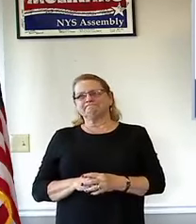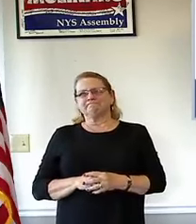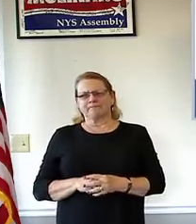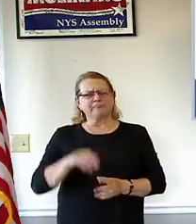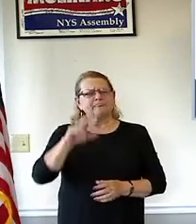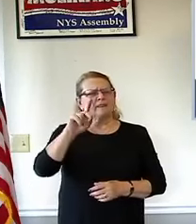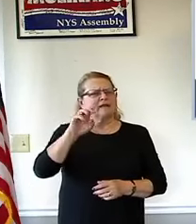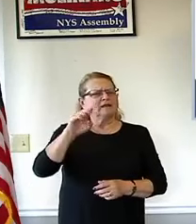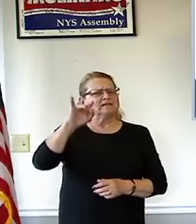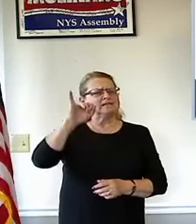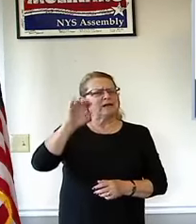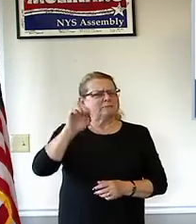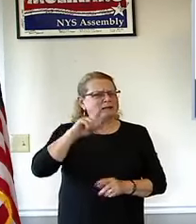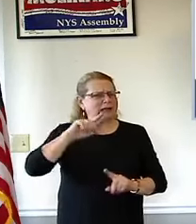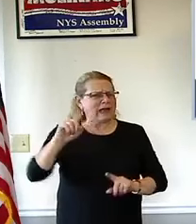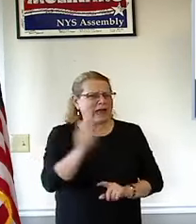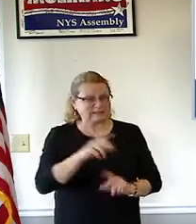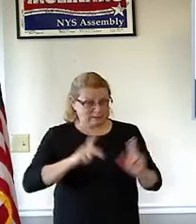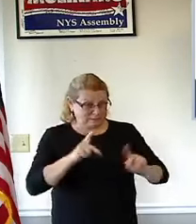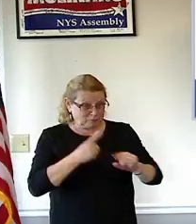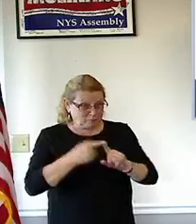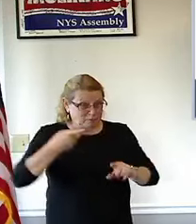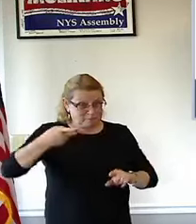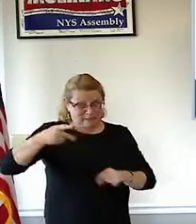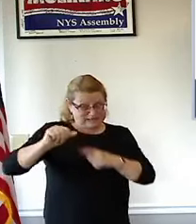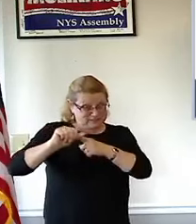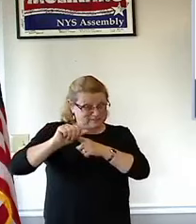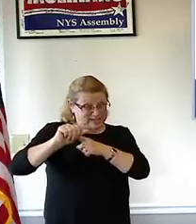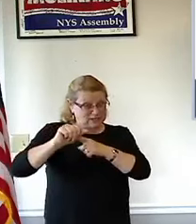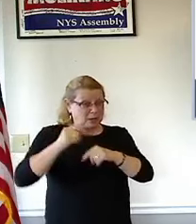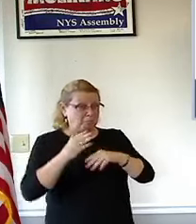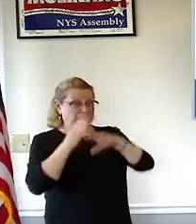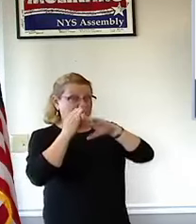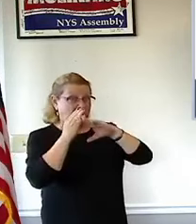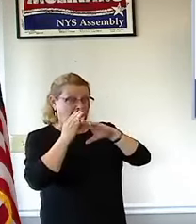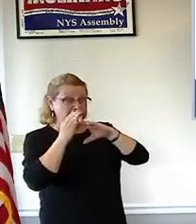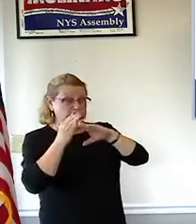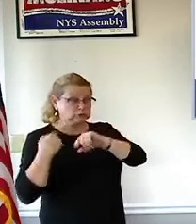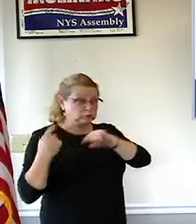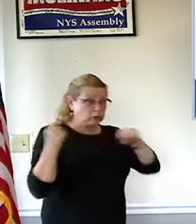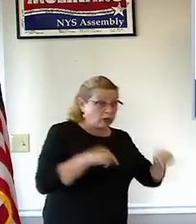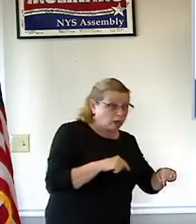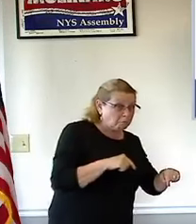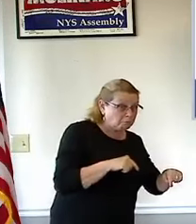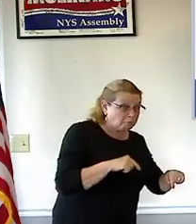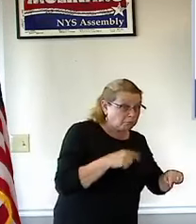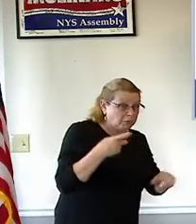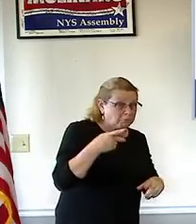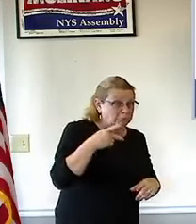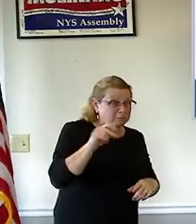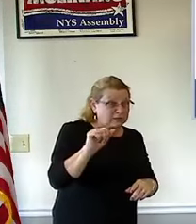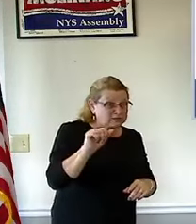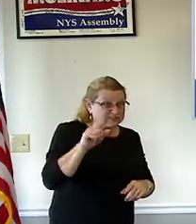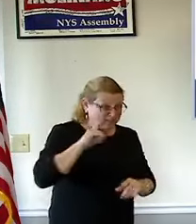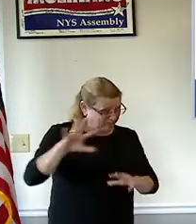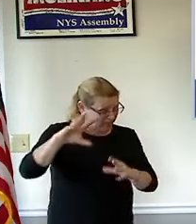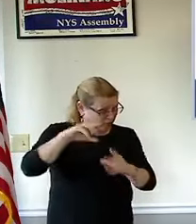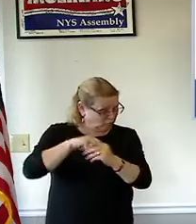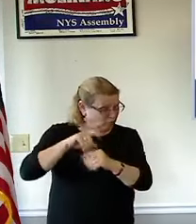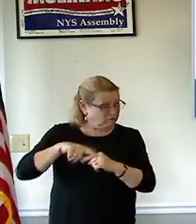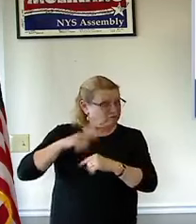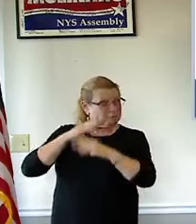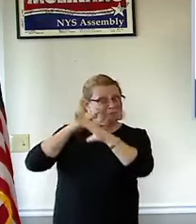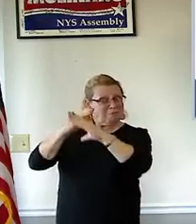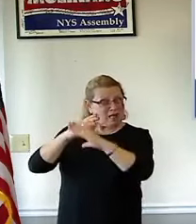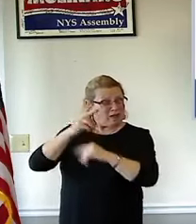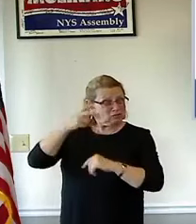Debbie asks, are people from Pennsylvania blocked in the travel ban? Pennsylvania is included in one of the states. I do not believe Pennsylvania